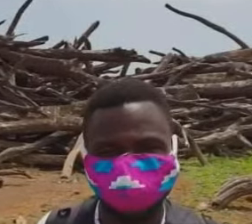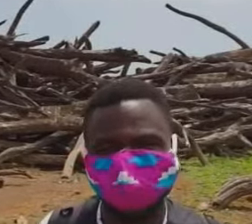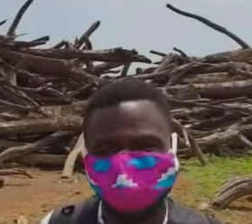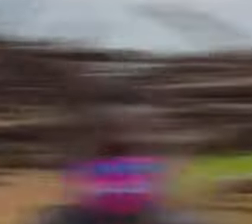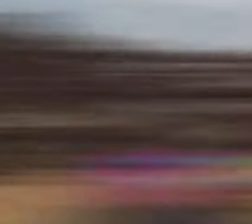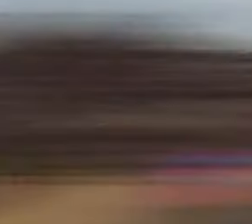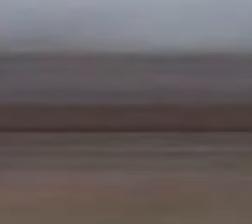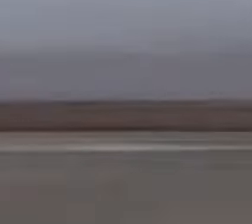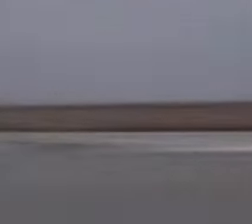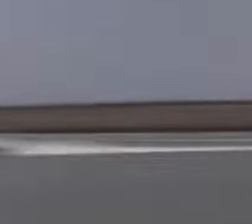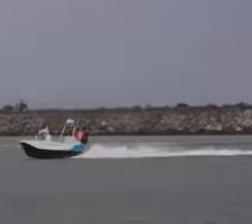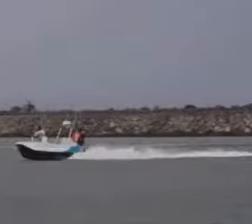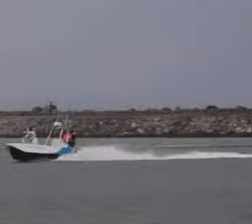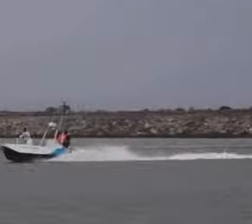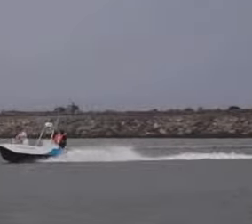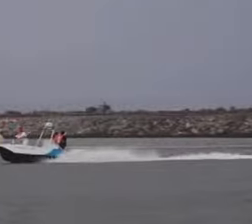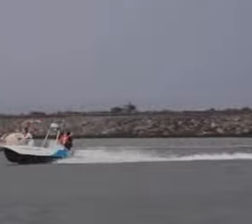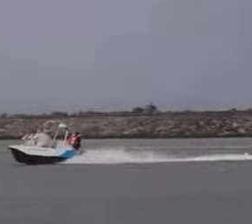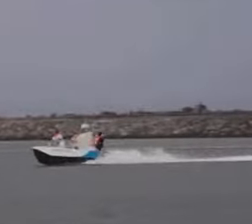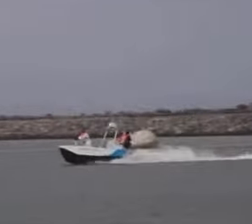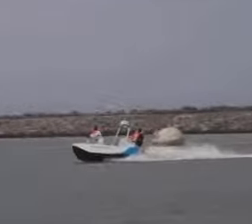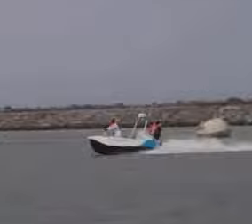farming system on the water.